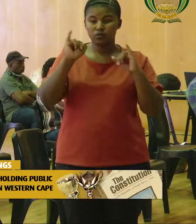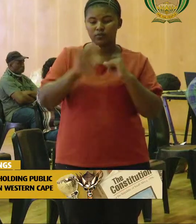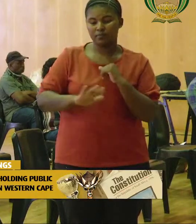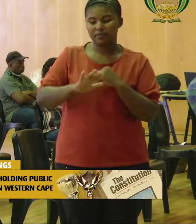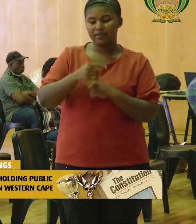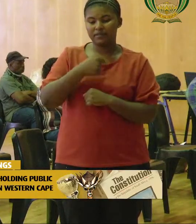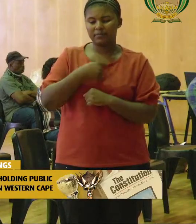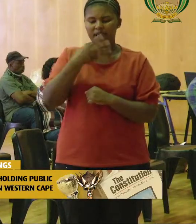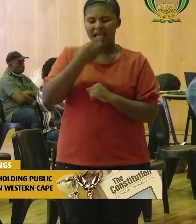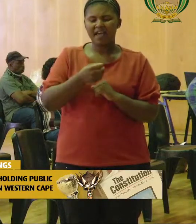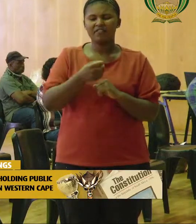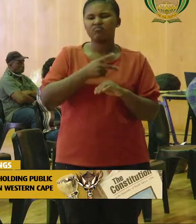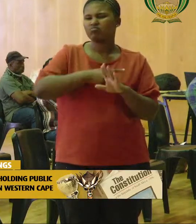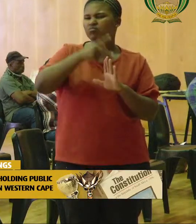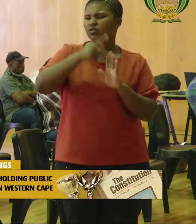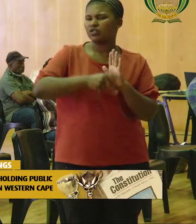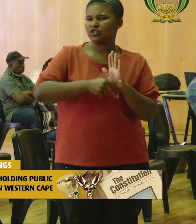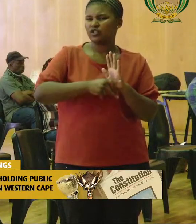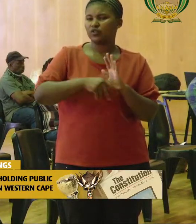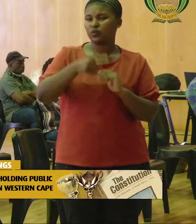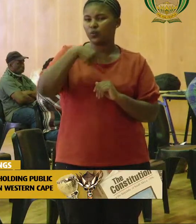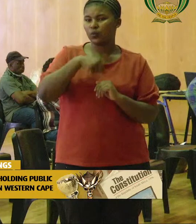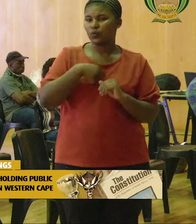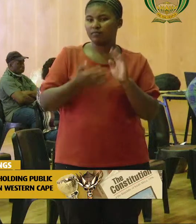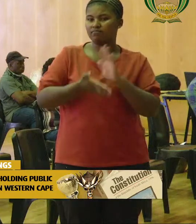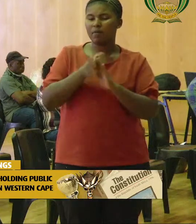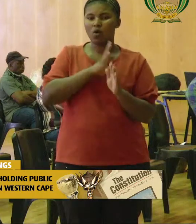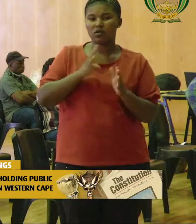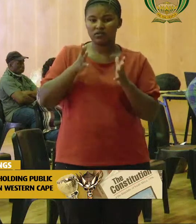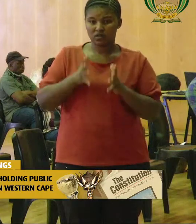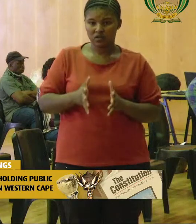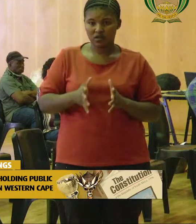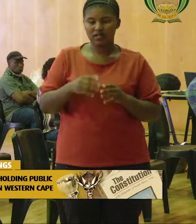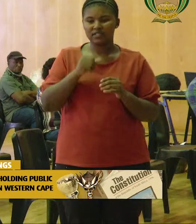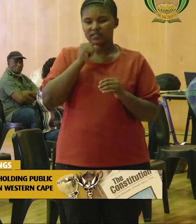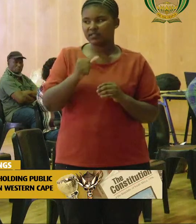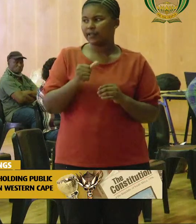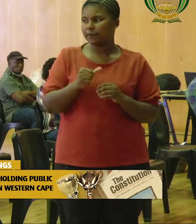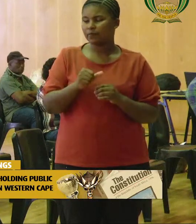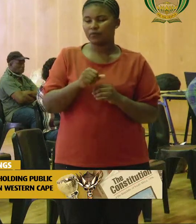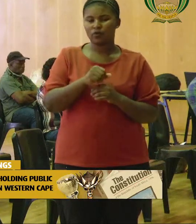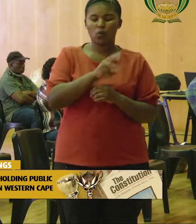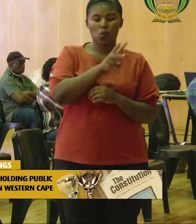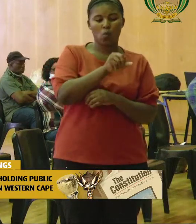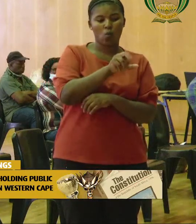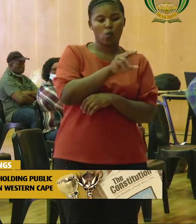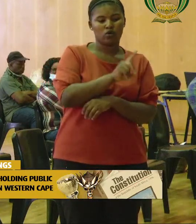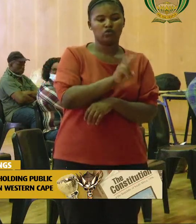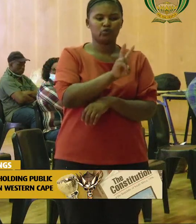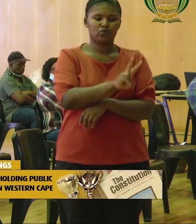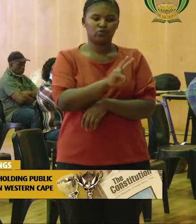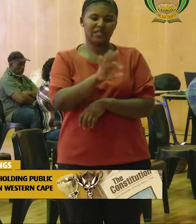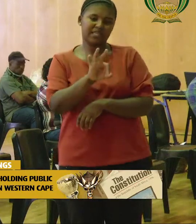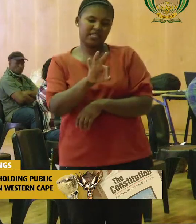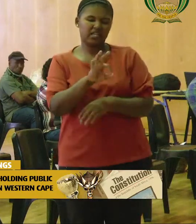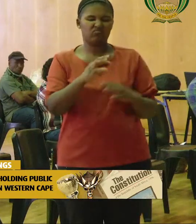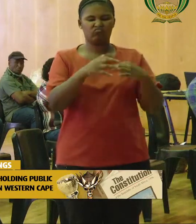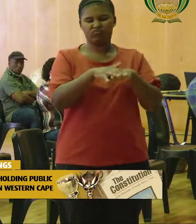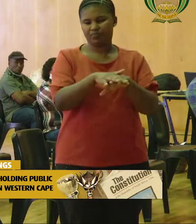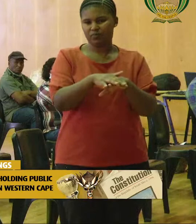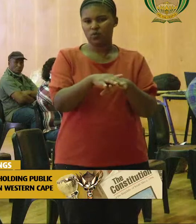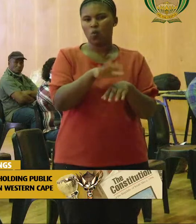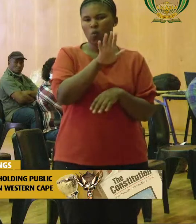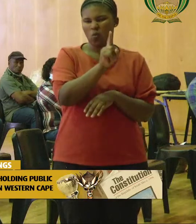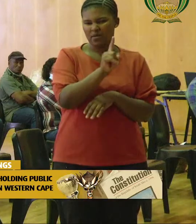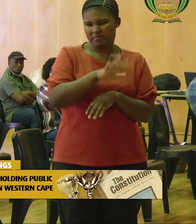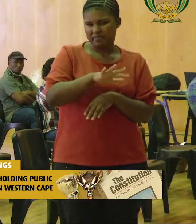bekukho iproject esithe ngobe sisekhounsileni kuba iward 3 noward 2 zidibene i-area